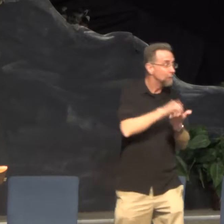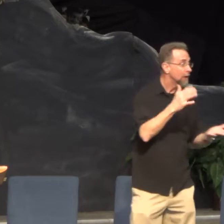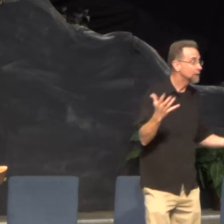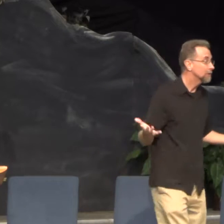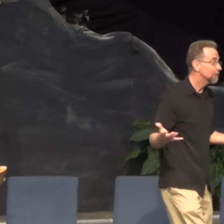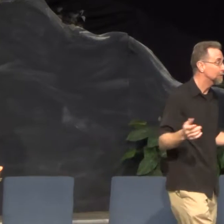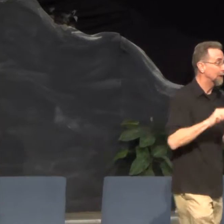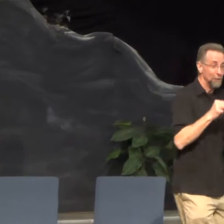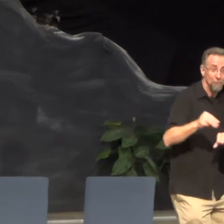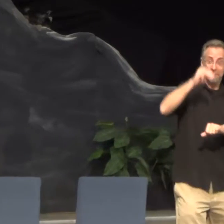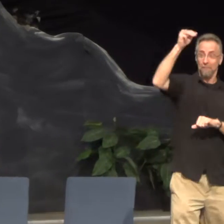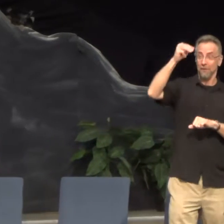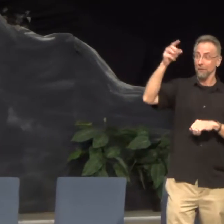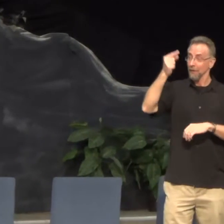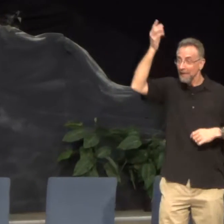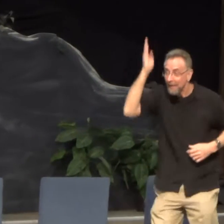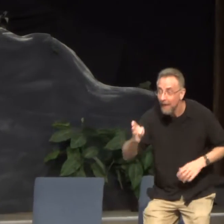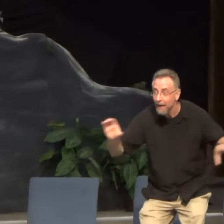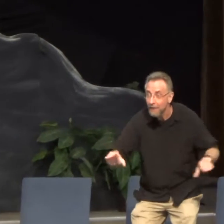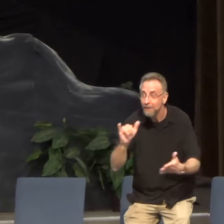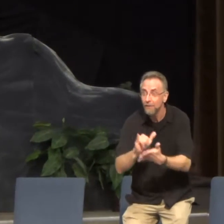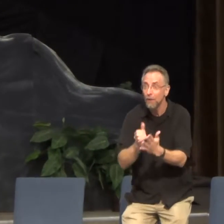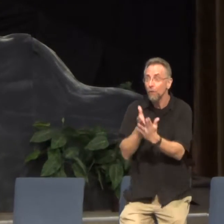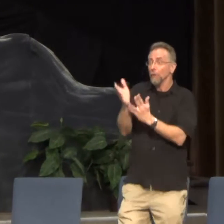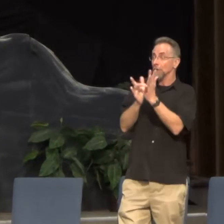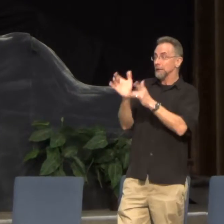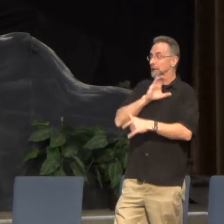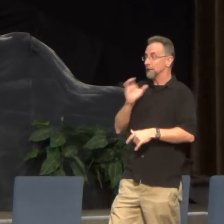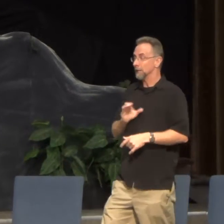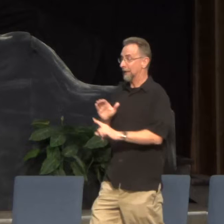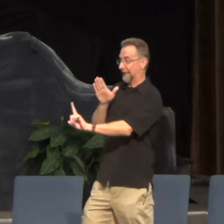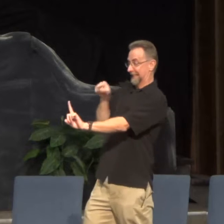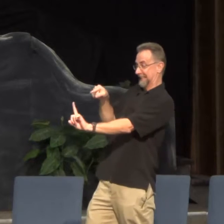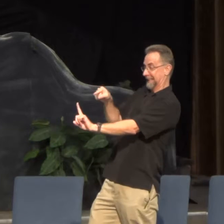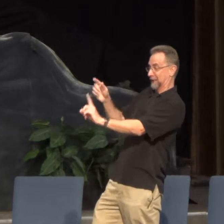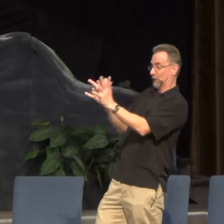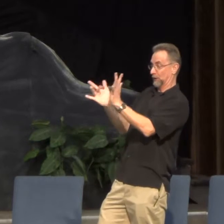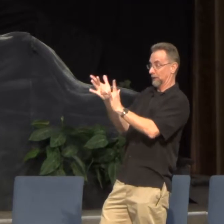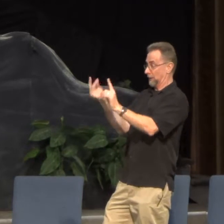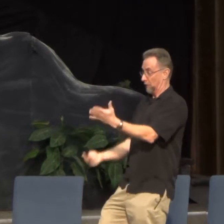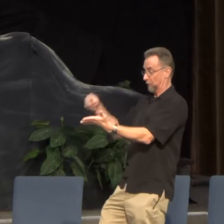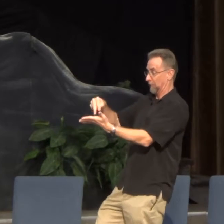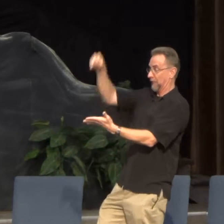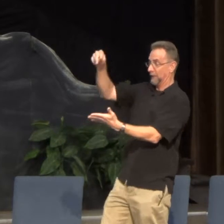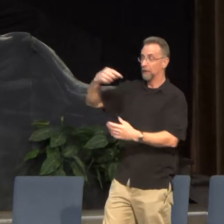Something that was dead to stand up. We see the miracle of that because that's not physically possible. But we see here